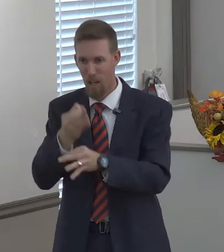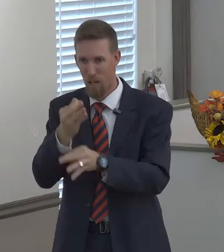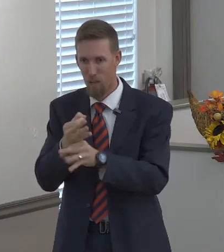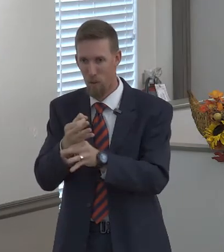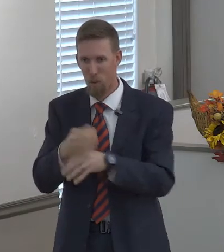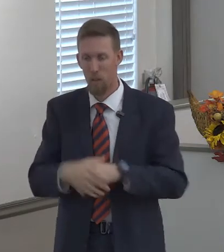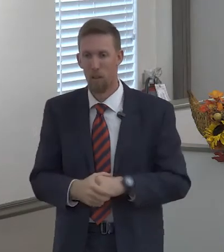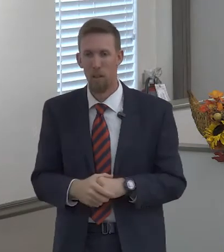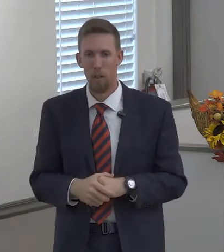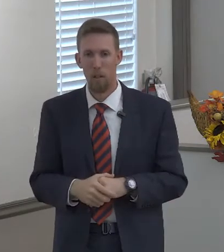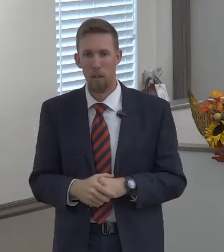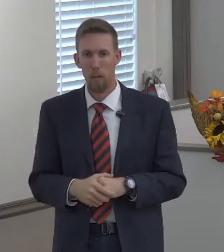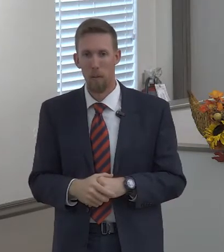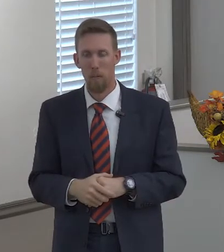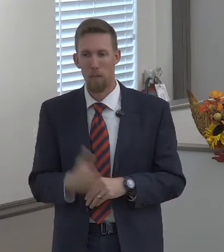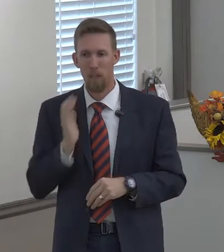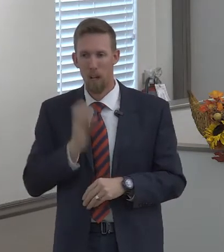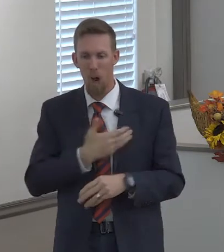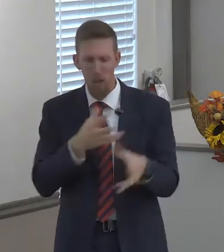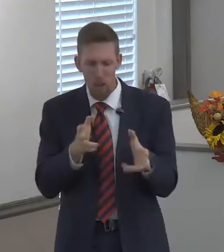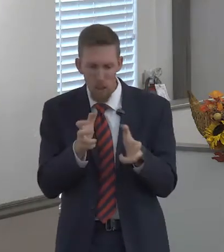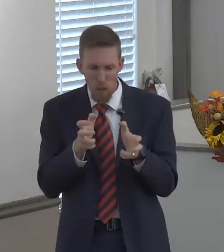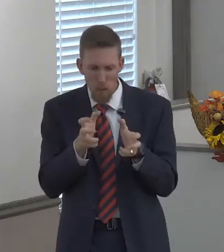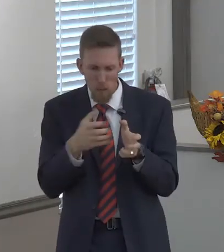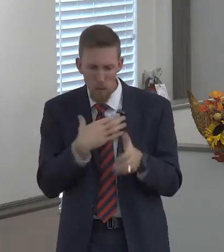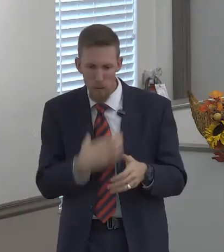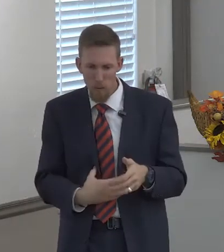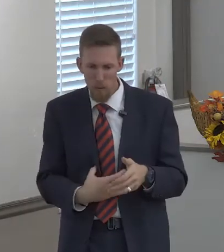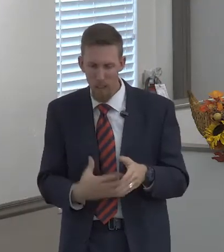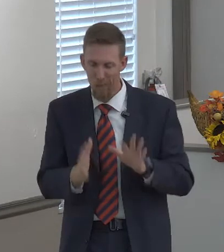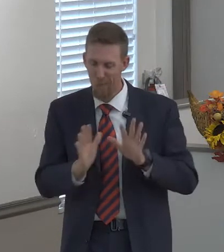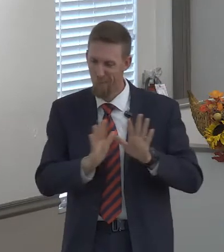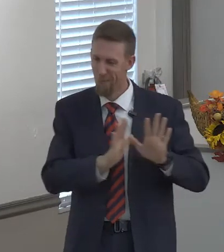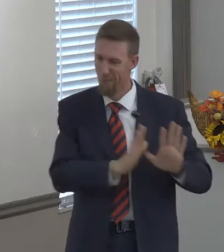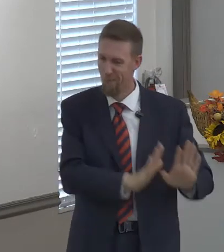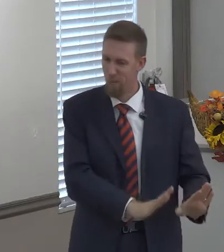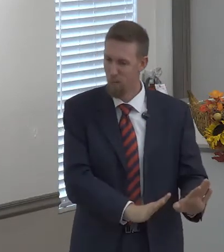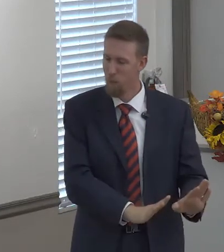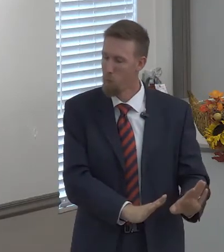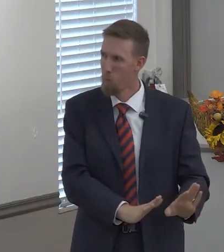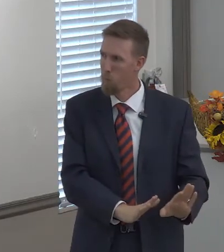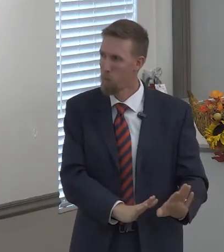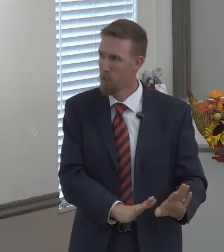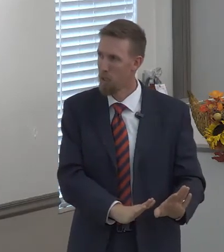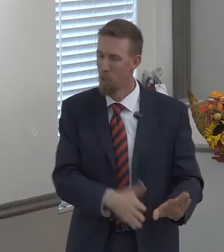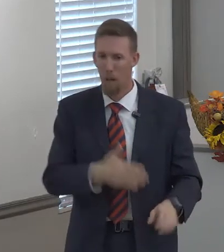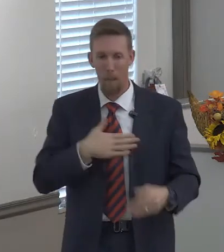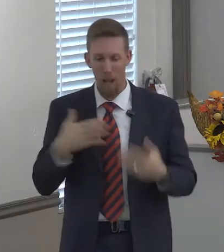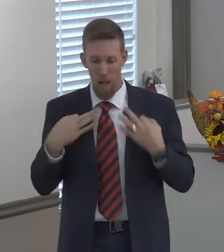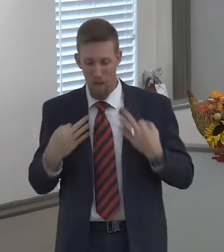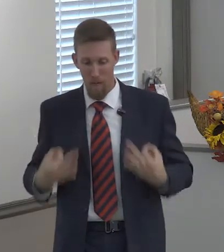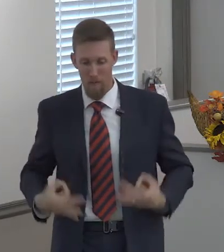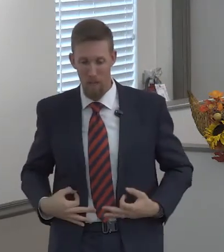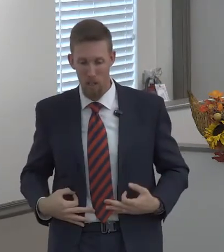it wasn't about how many cars did I drive, and what kind of house did I live in, and how much money did I make.